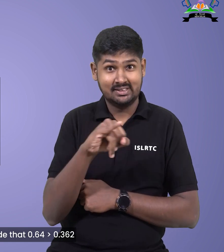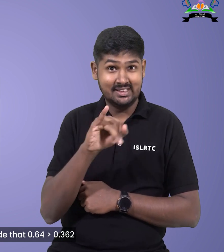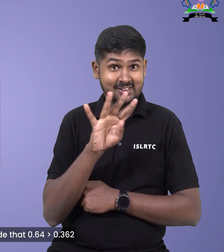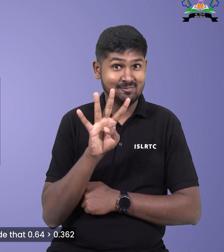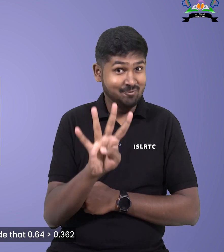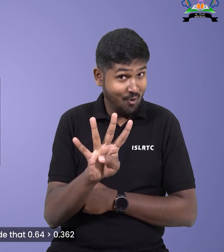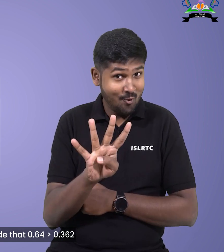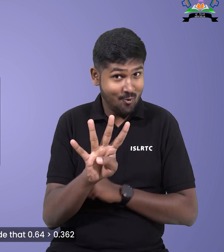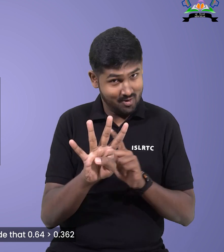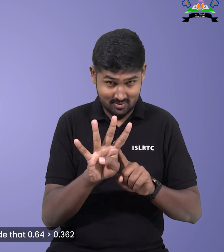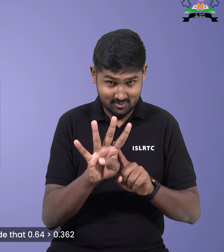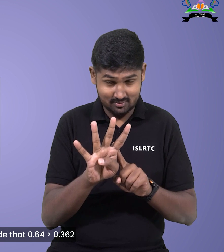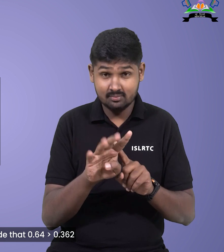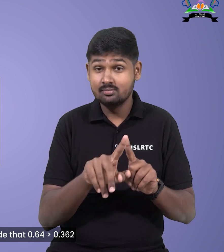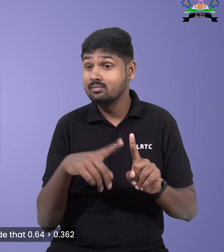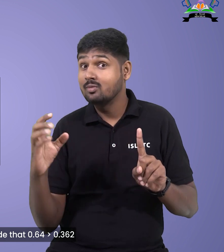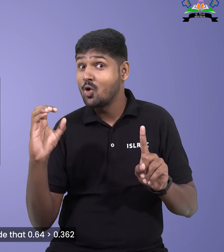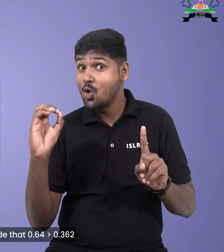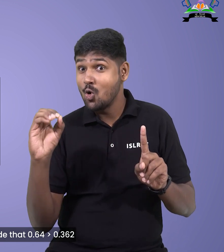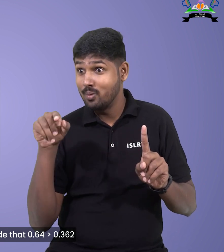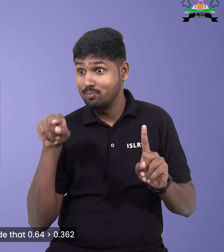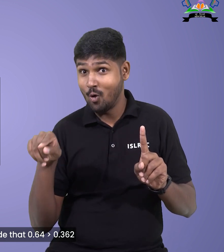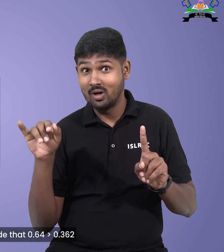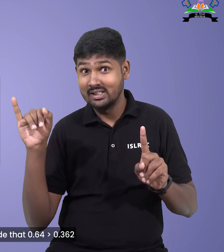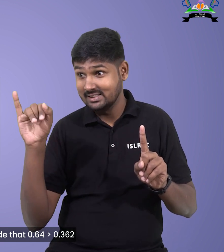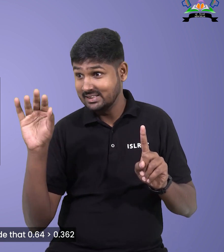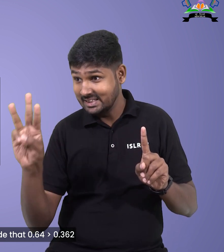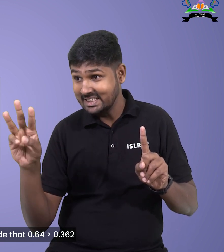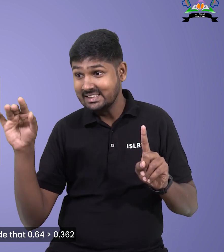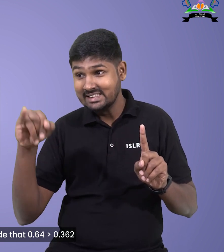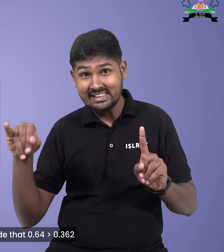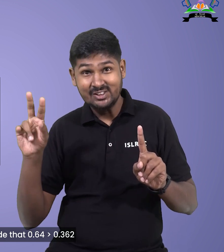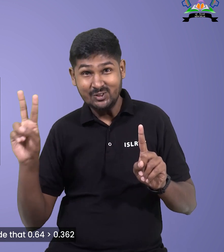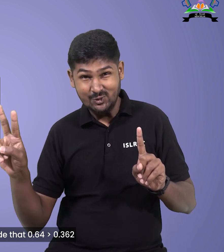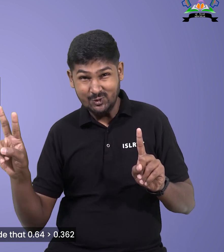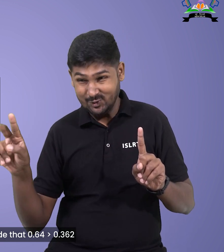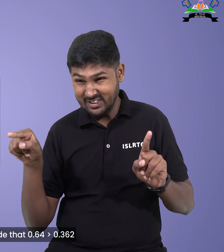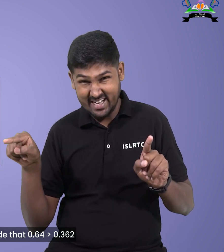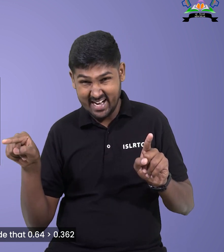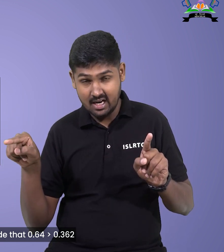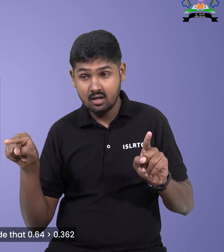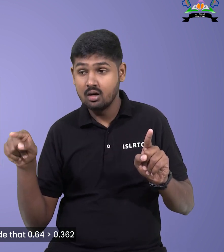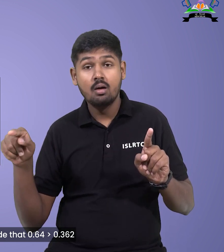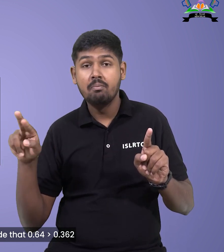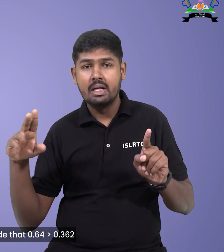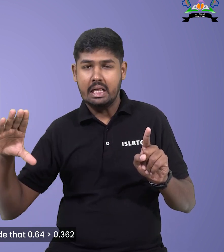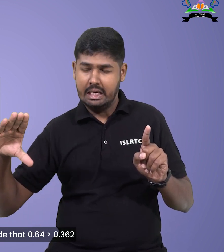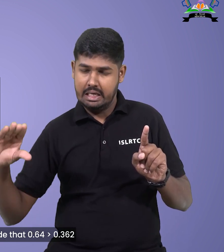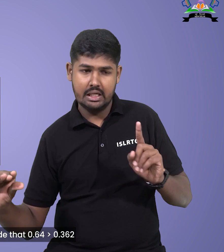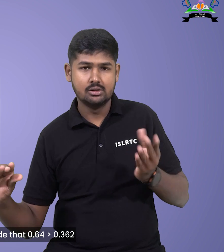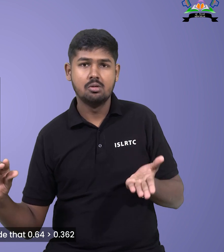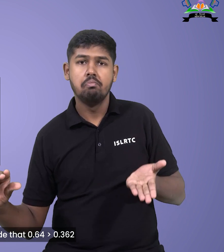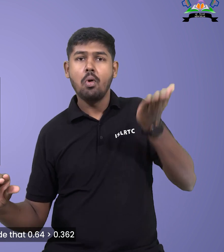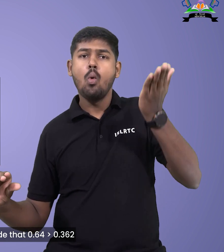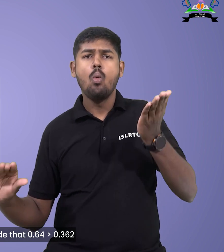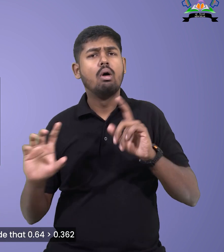for further comparison. Step 3. Hence, we conclude that 0.64